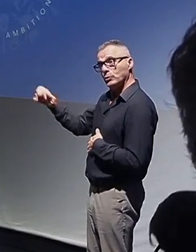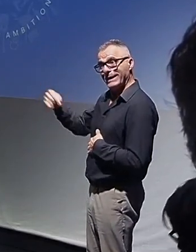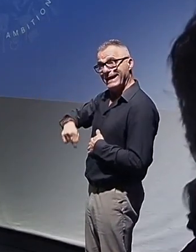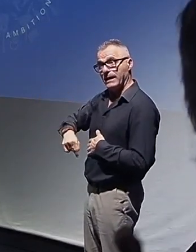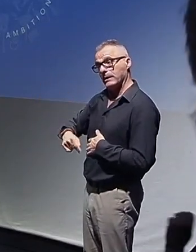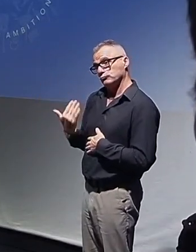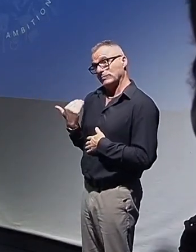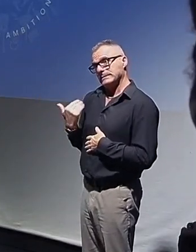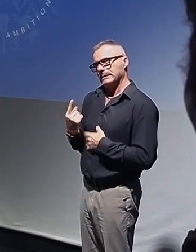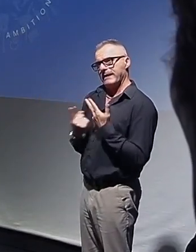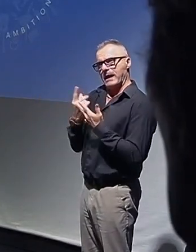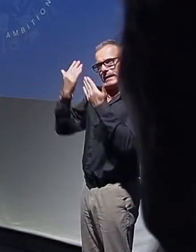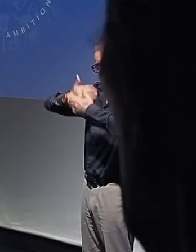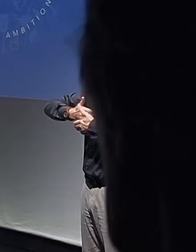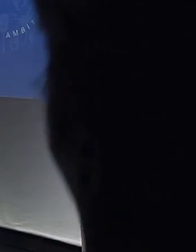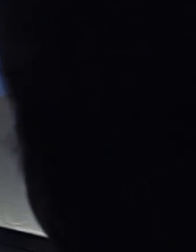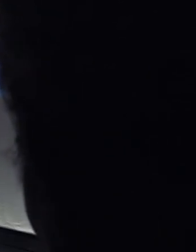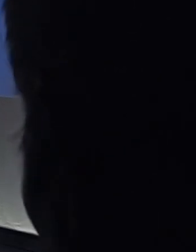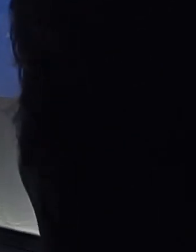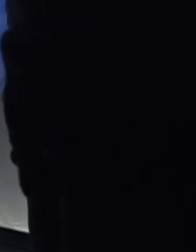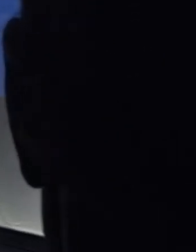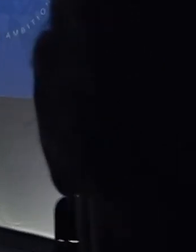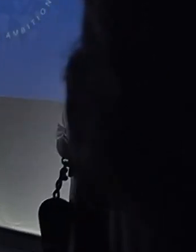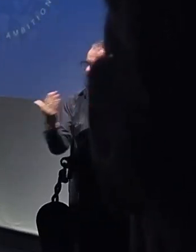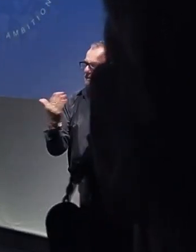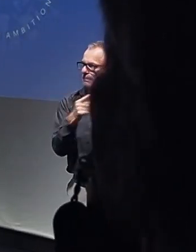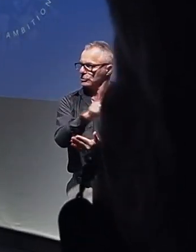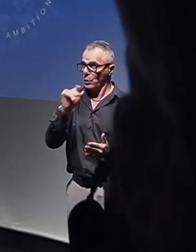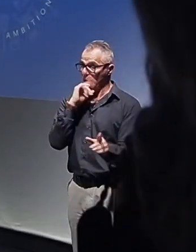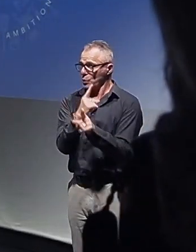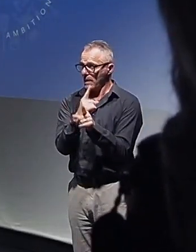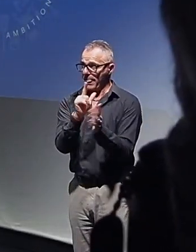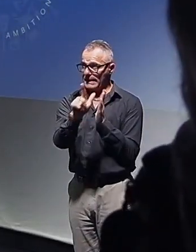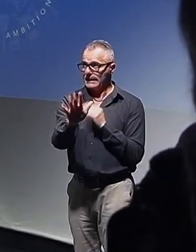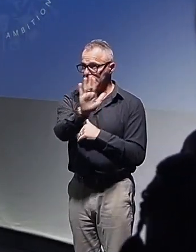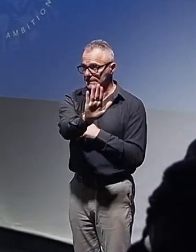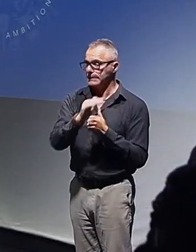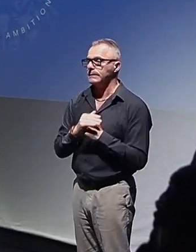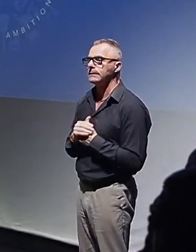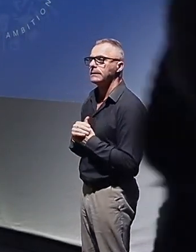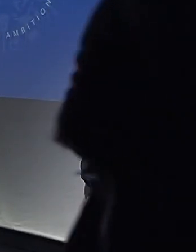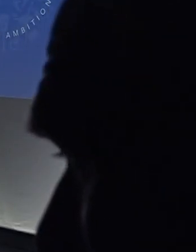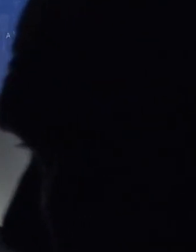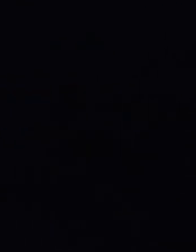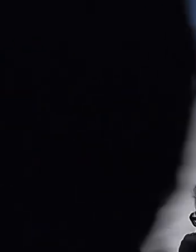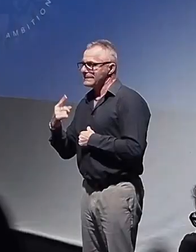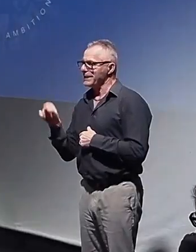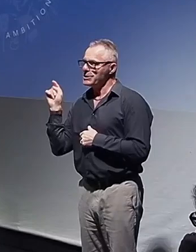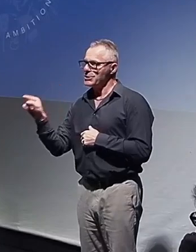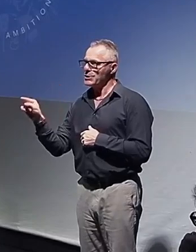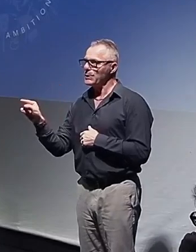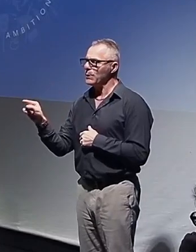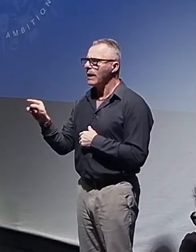night and putting together the exhibition that we'll talk about a little bit later, I said you're a bit of a